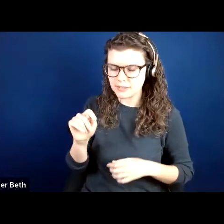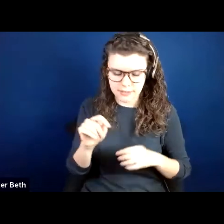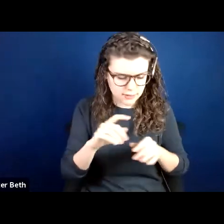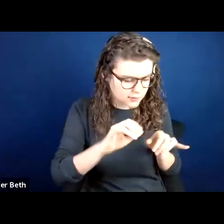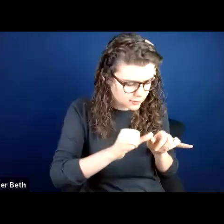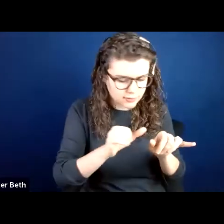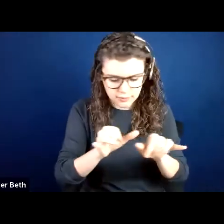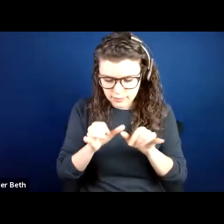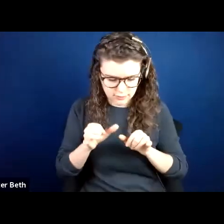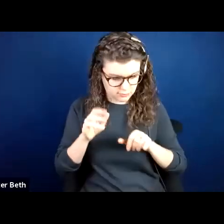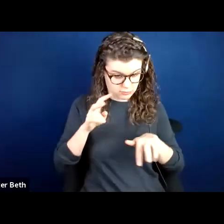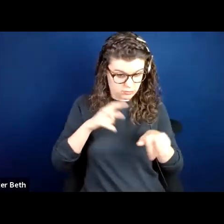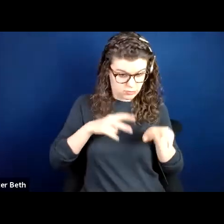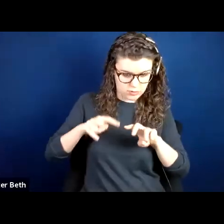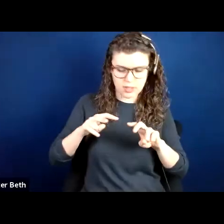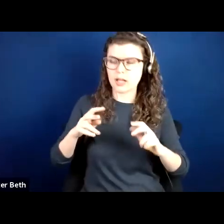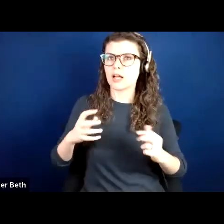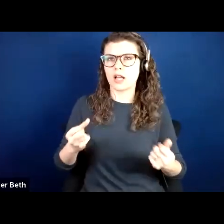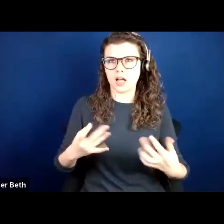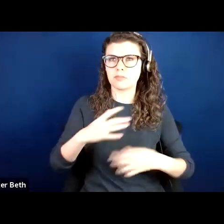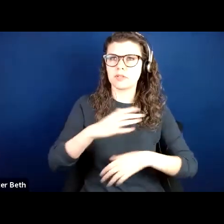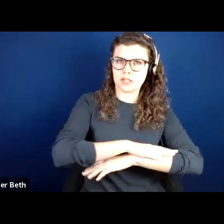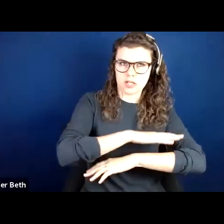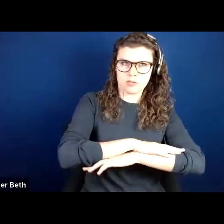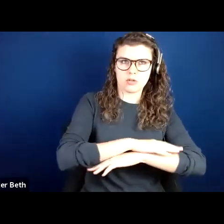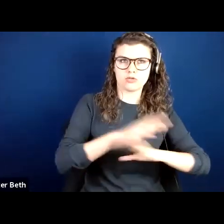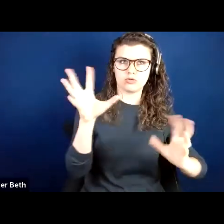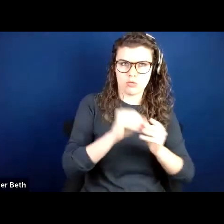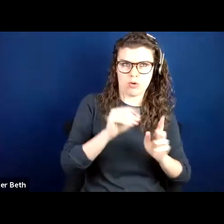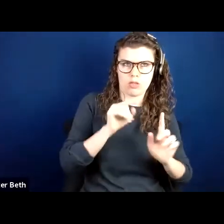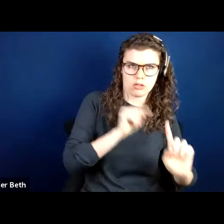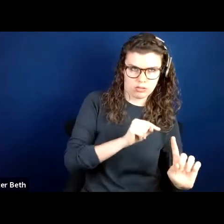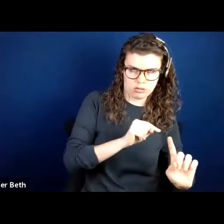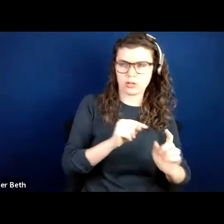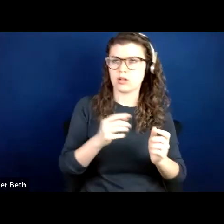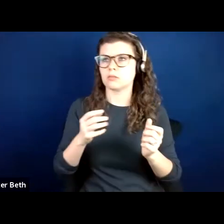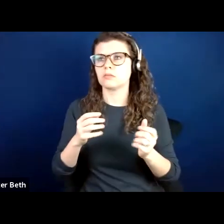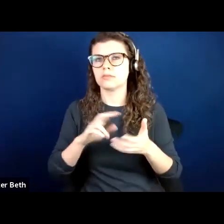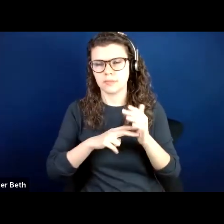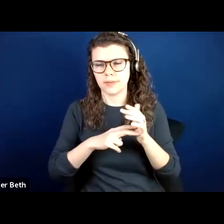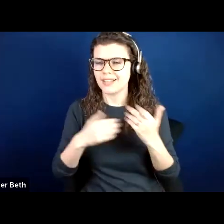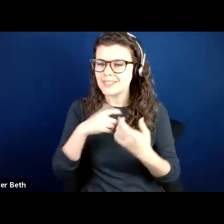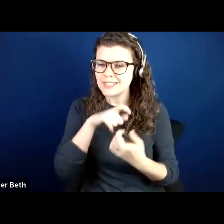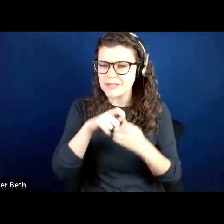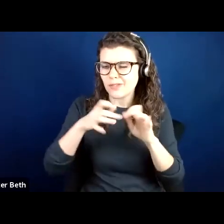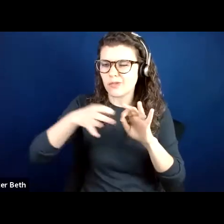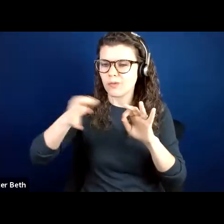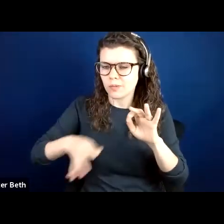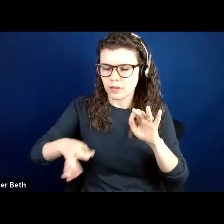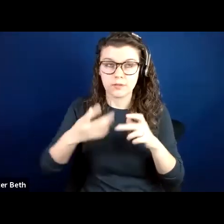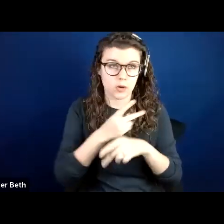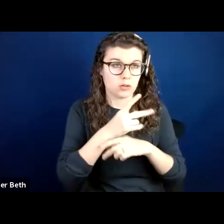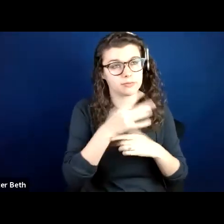linear feet, and then decide how many wheelchair spaces you would need to have. If you have